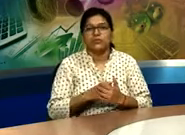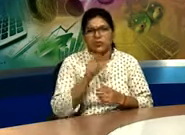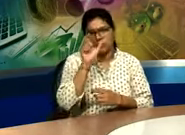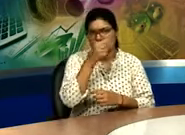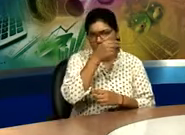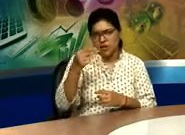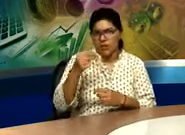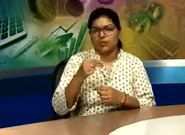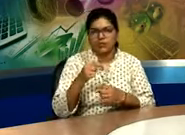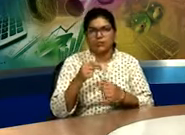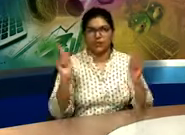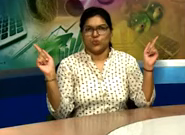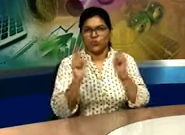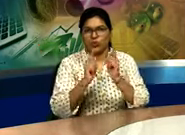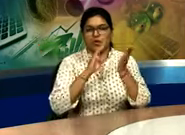Miss Thimmaka,